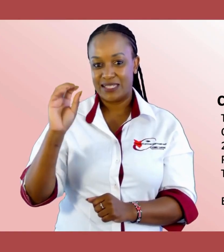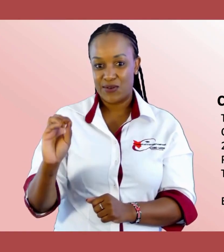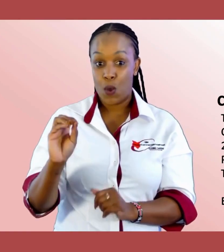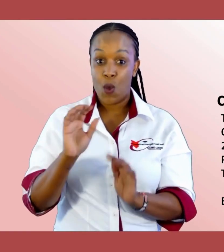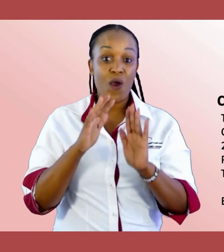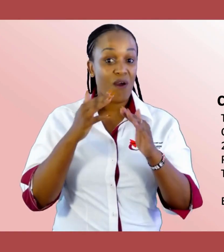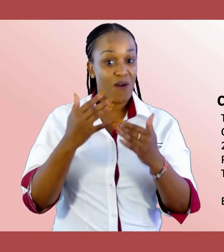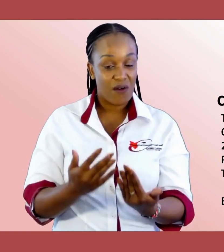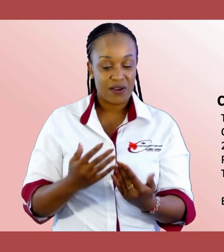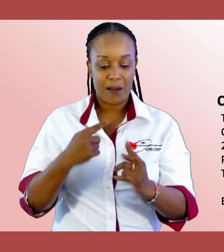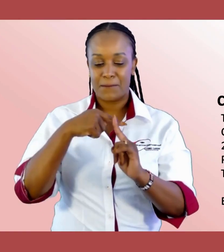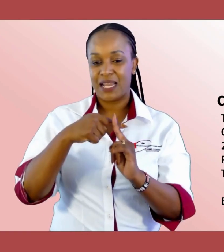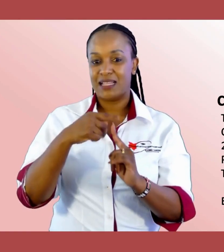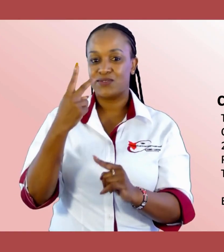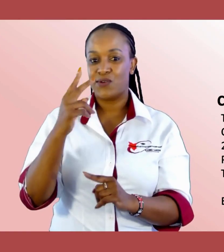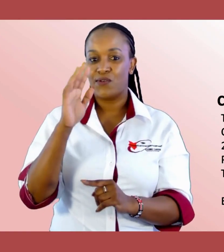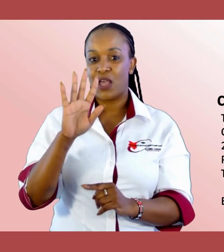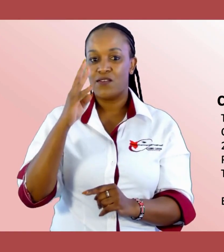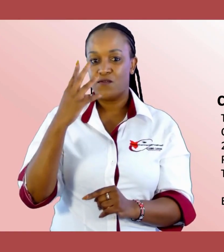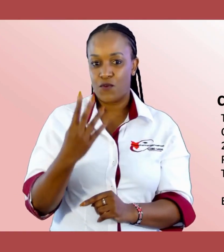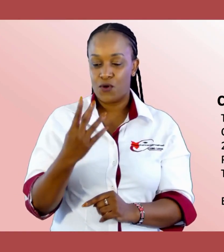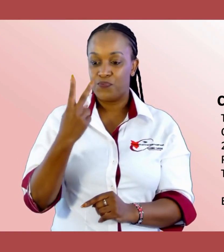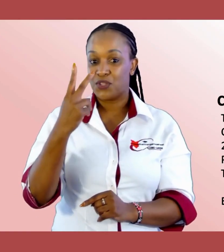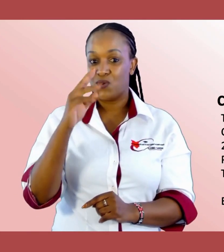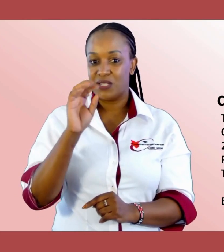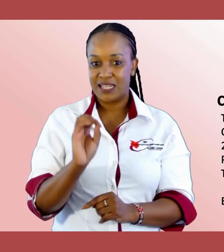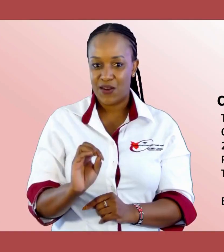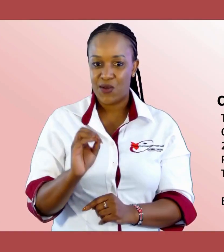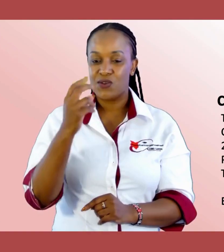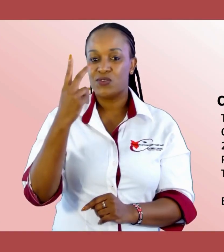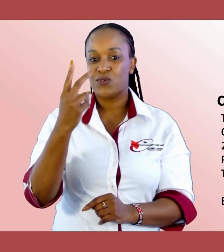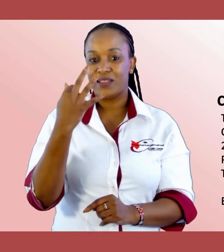70000 or +254